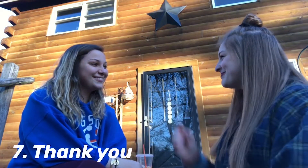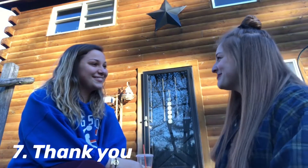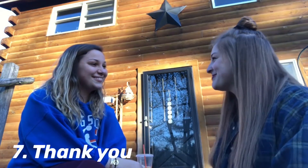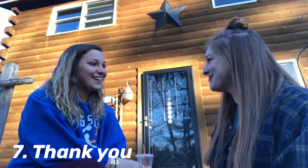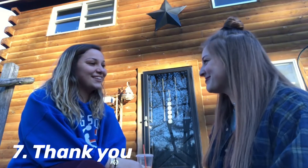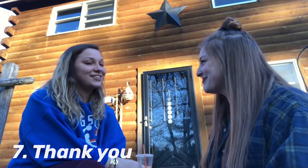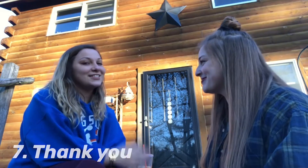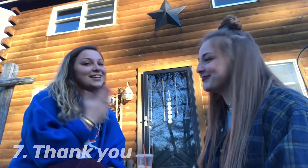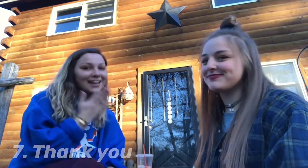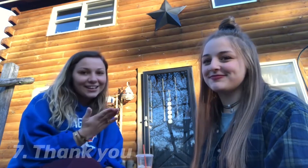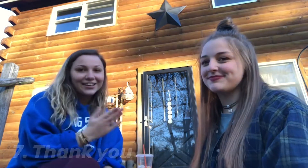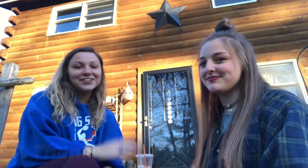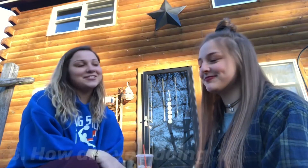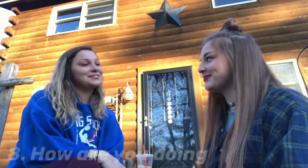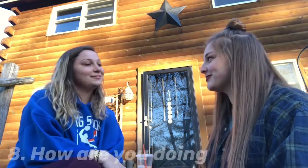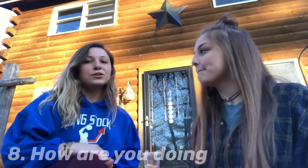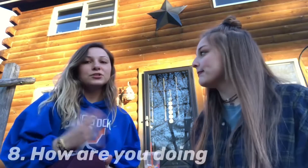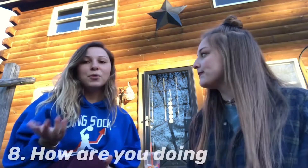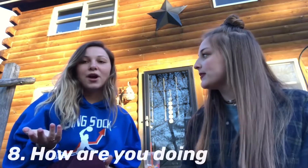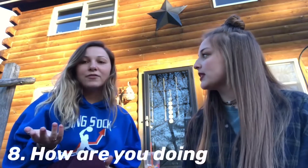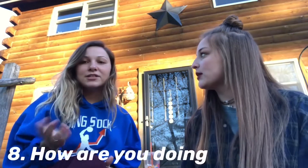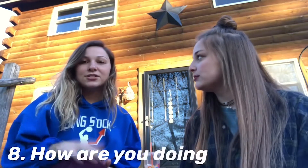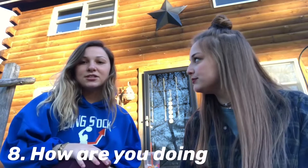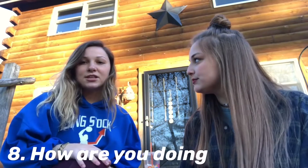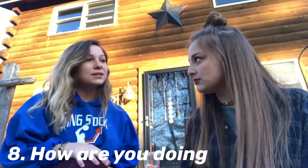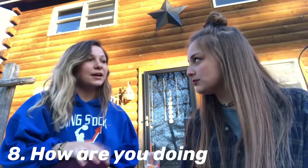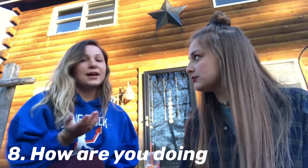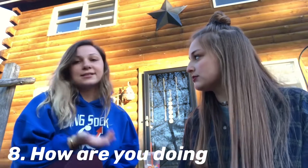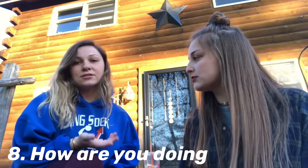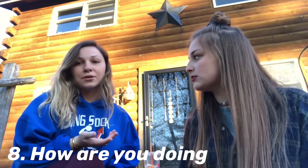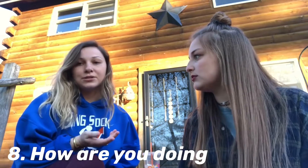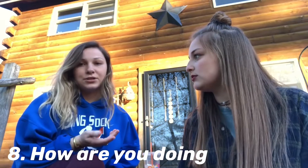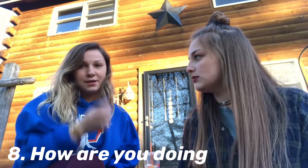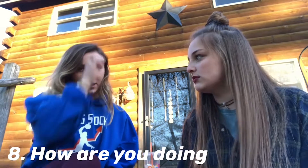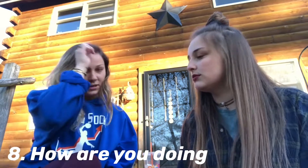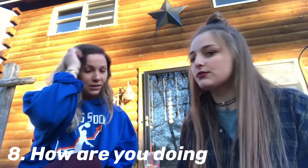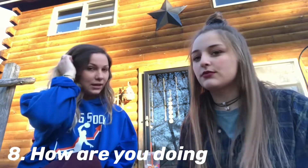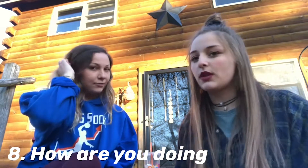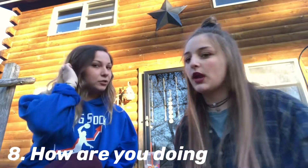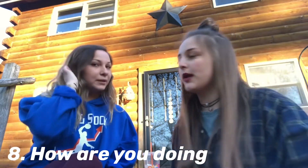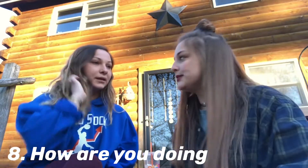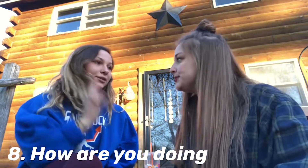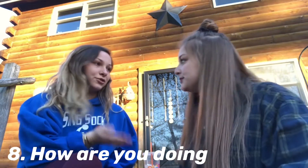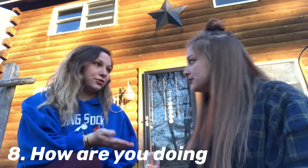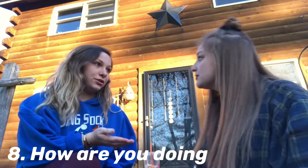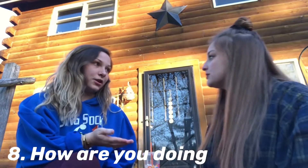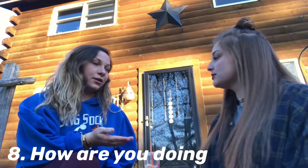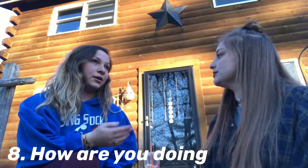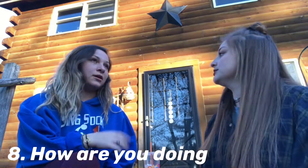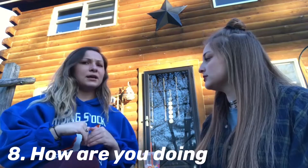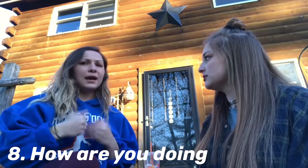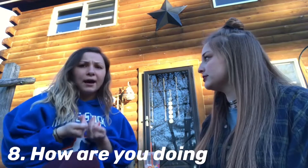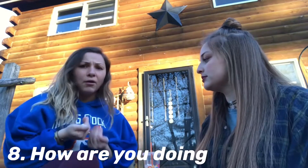And then you could say, thank you. So more conversation stuff, I could ask how Zoe's doing after we had introduced each other. How are